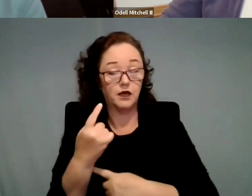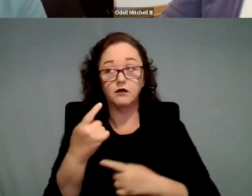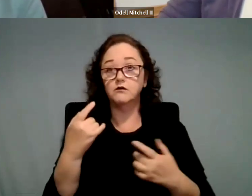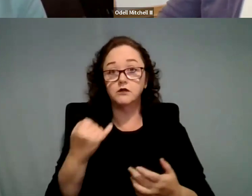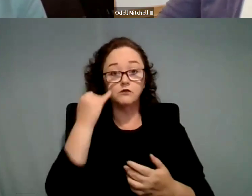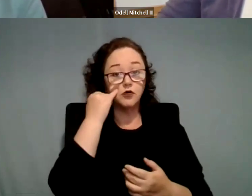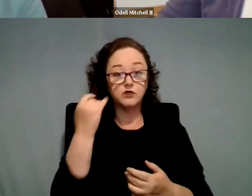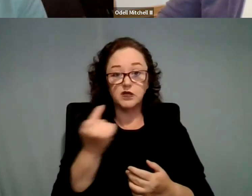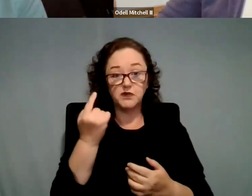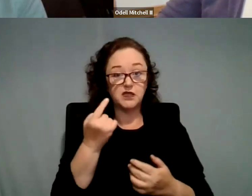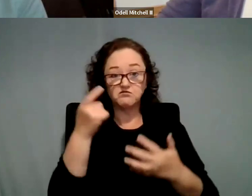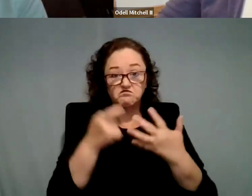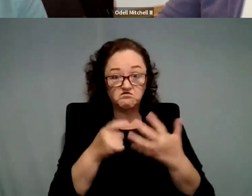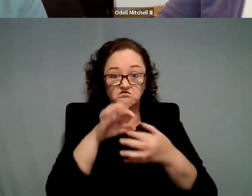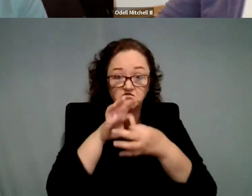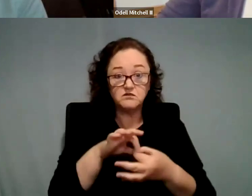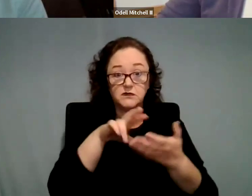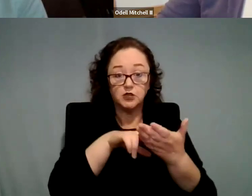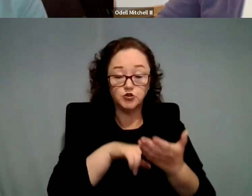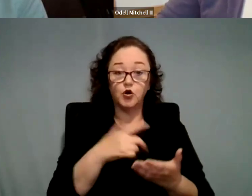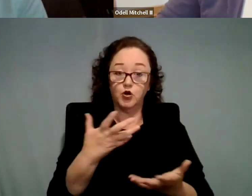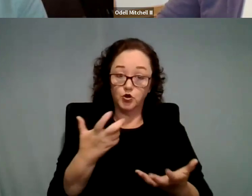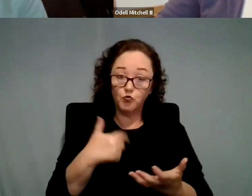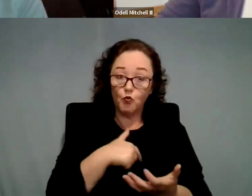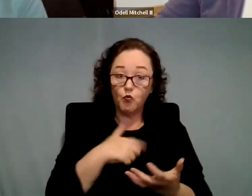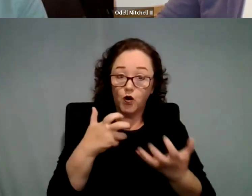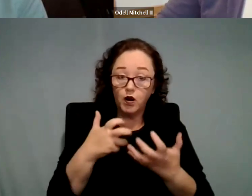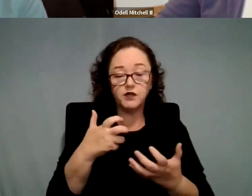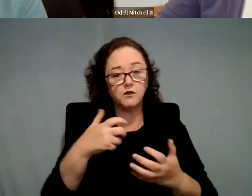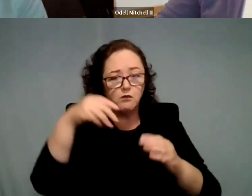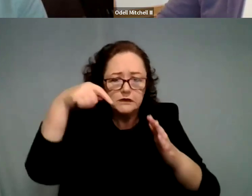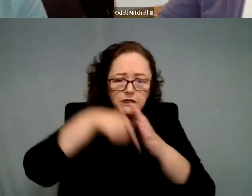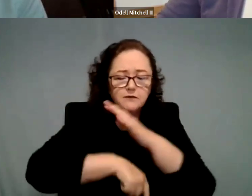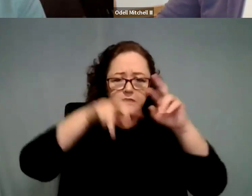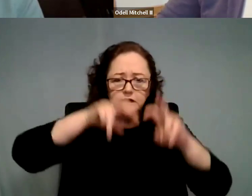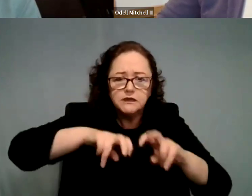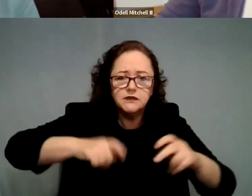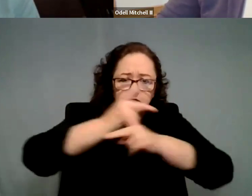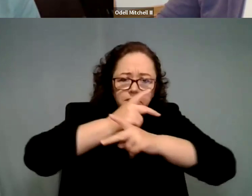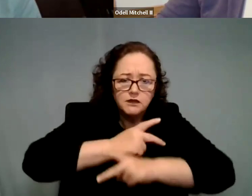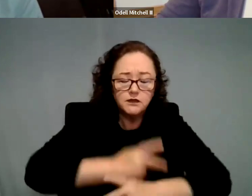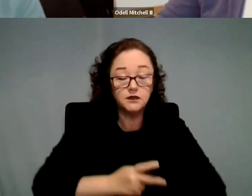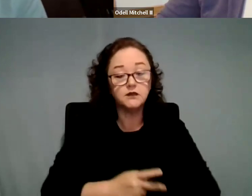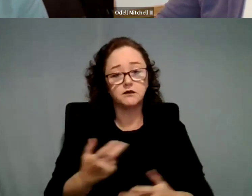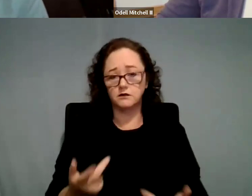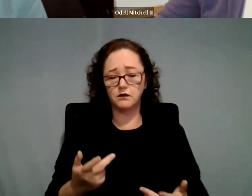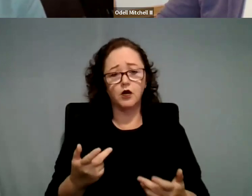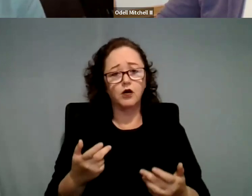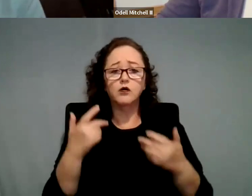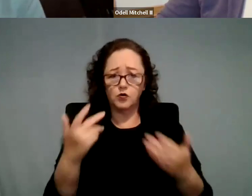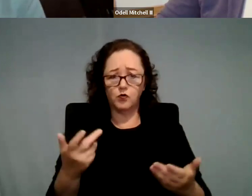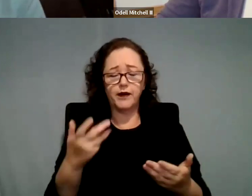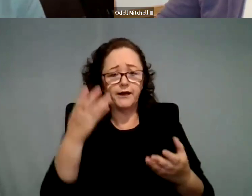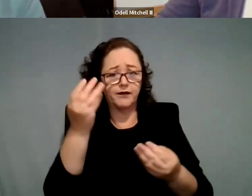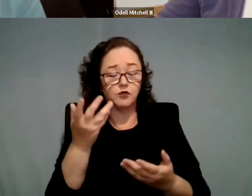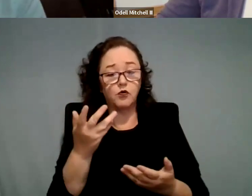or insurance that you want us to do a deeper dive into, we would really love to hear from you. I'm going to drop a poll in the chat, or sorry,